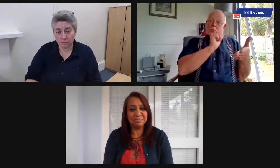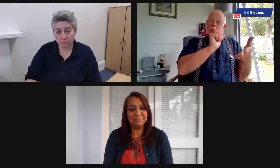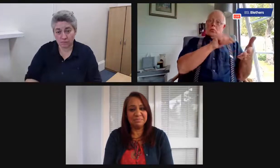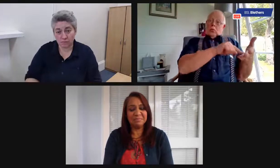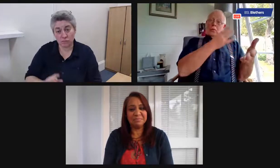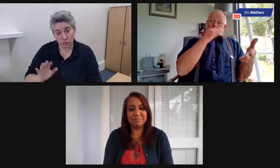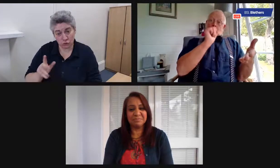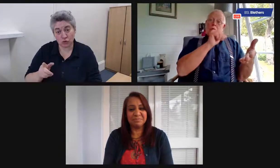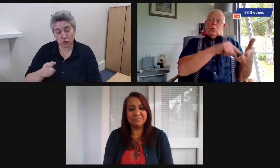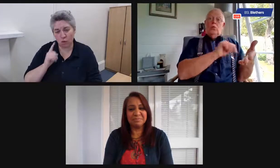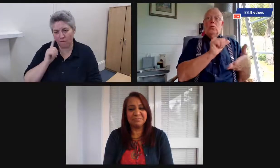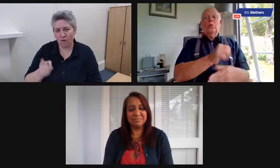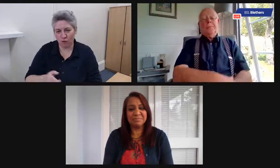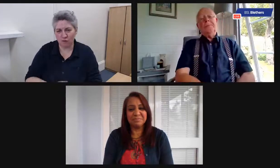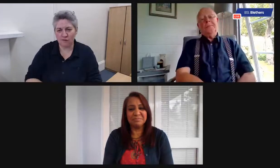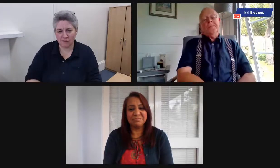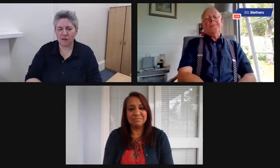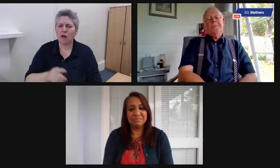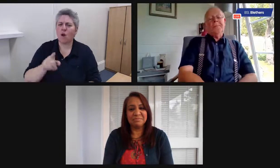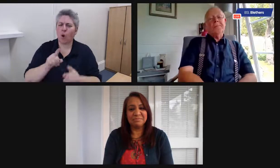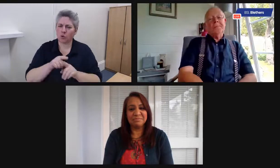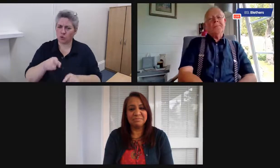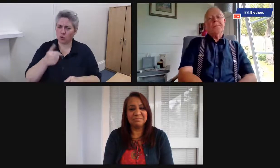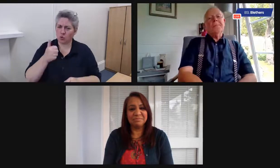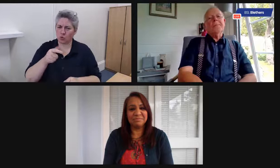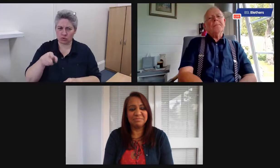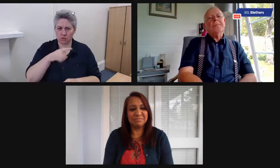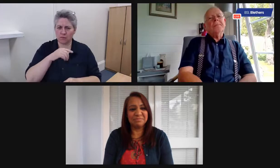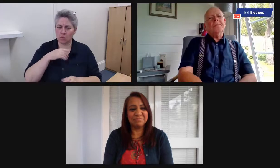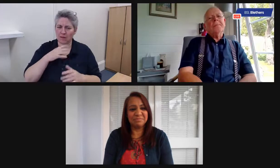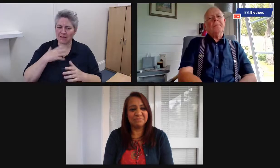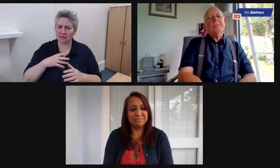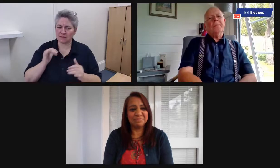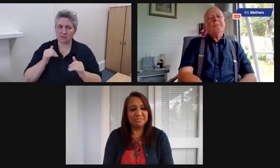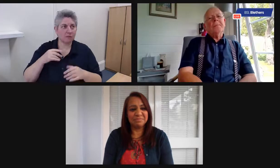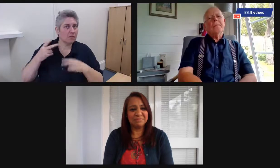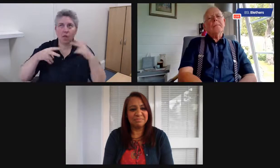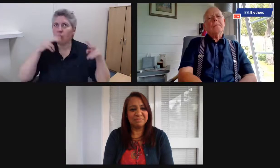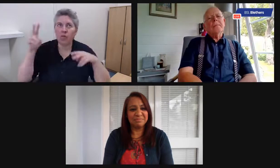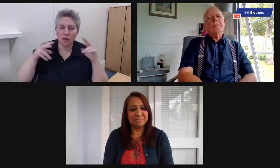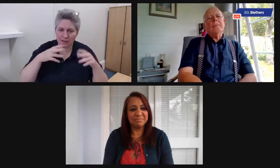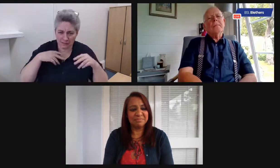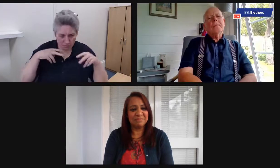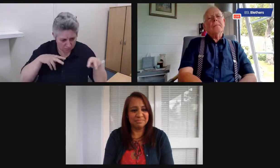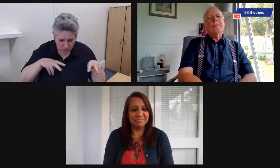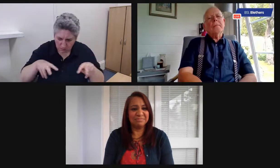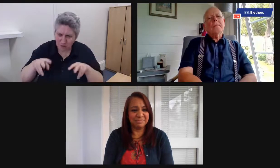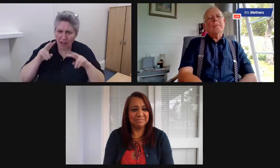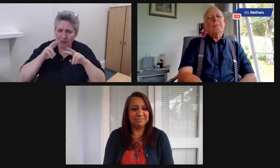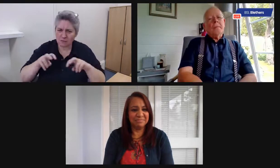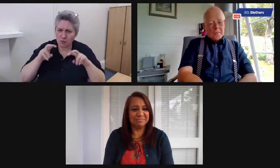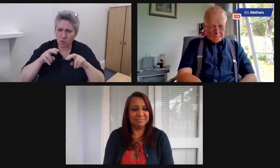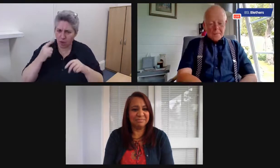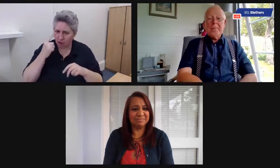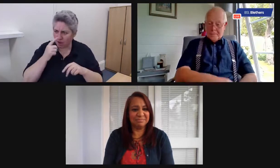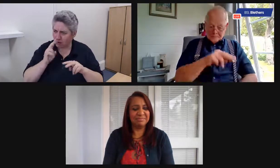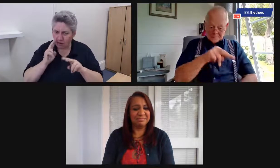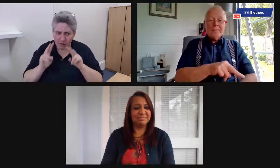You can see I posted my photographs on the Facebook group, so if you I'll join, you'll be able to see them. definitely have a look, Dave. But it's you're making me